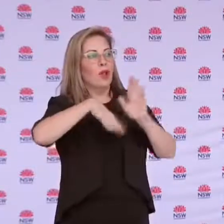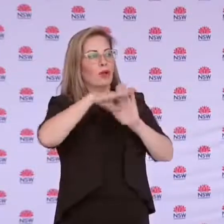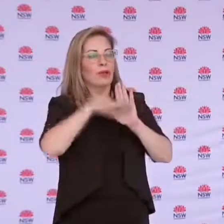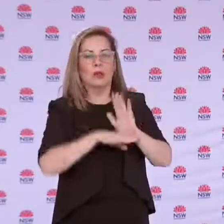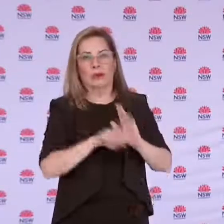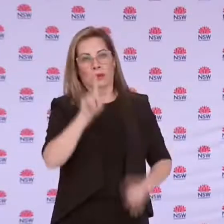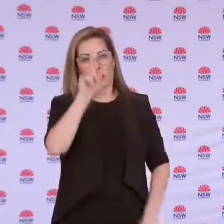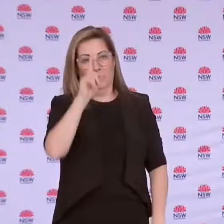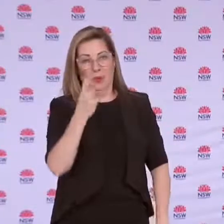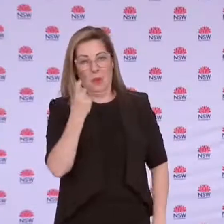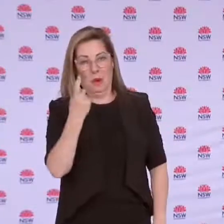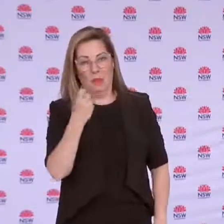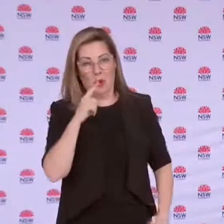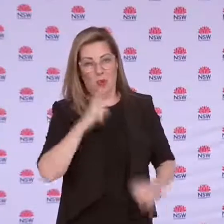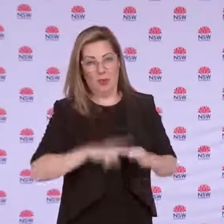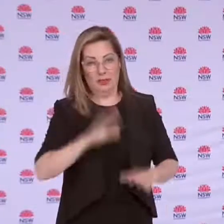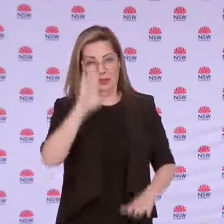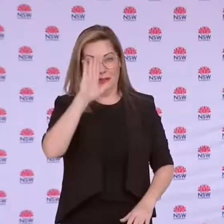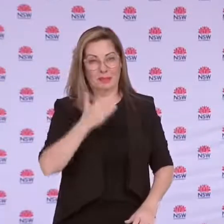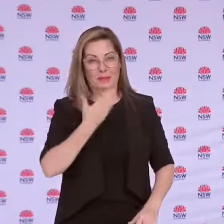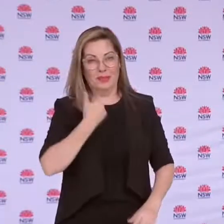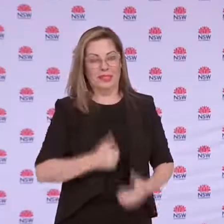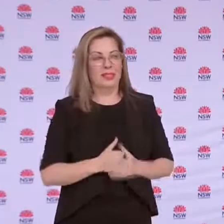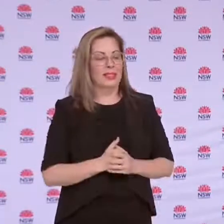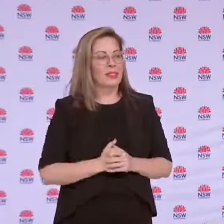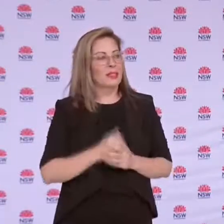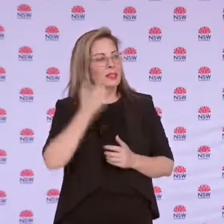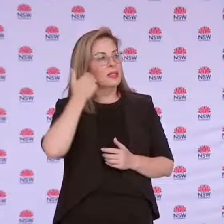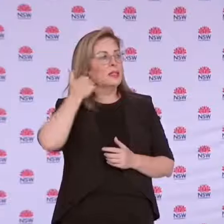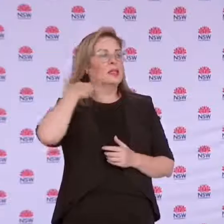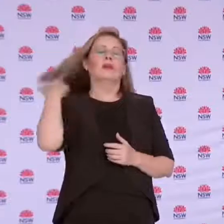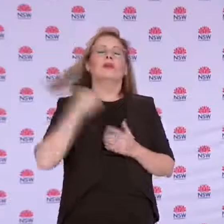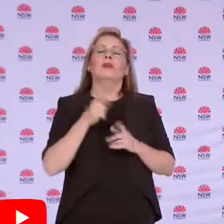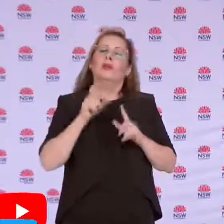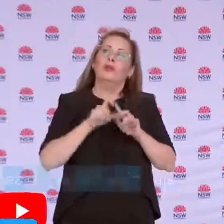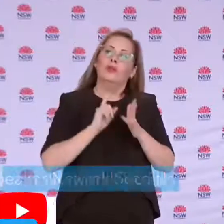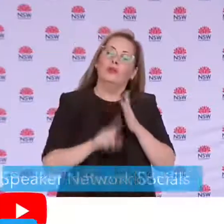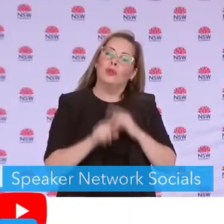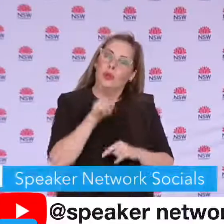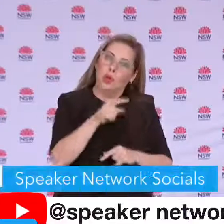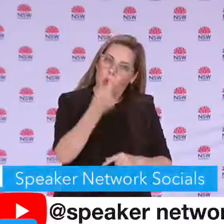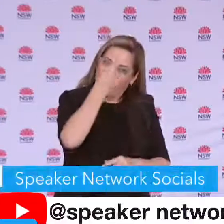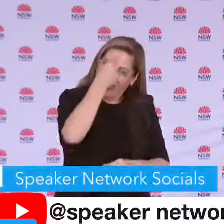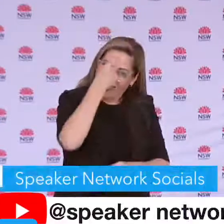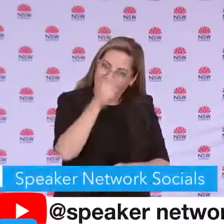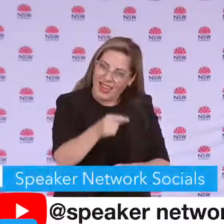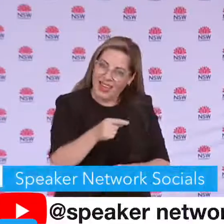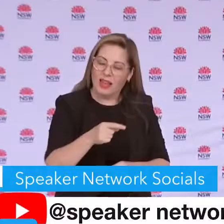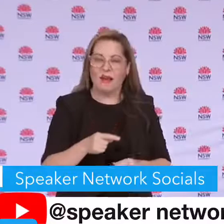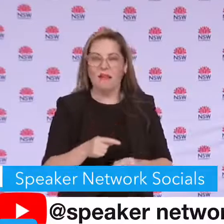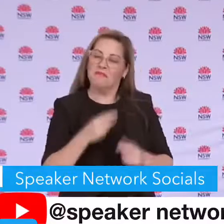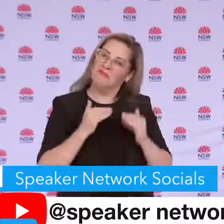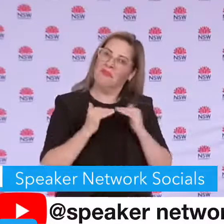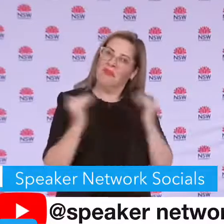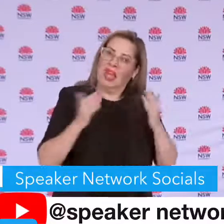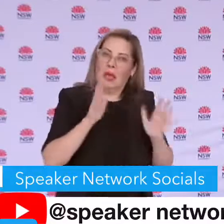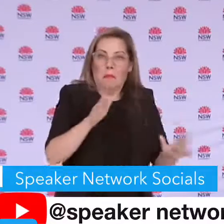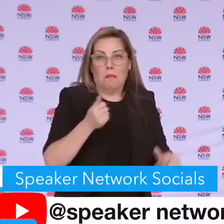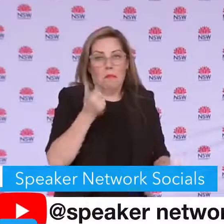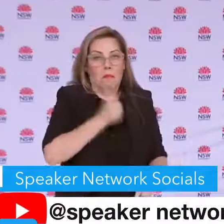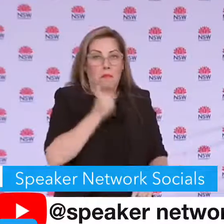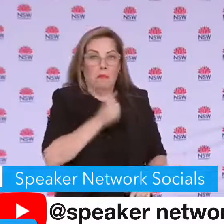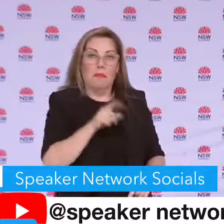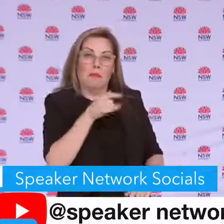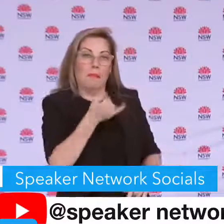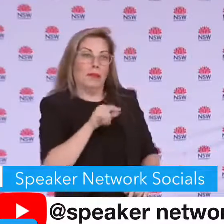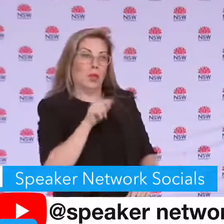always one last question. Yeah. Do you feel it fair, maybe, would you consider approaching the federal government, it's well known that New South Wales'